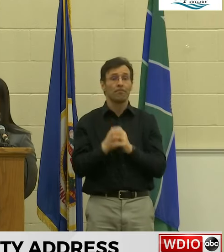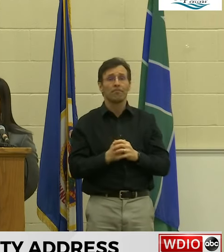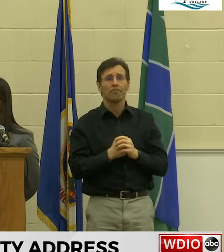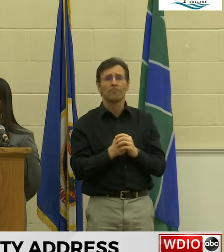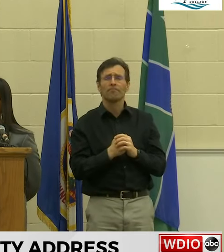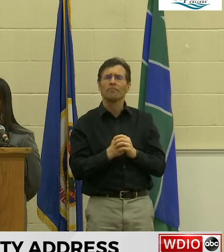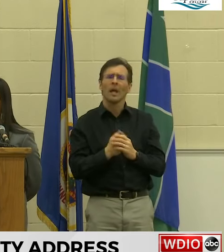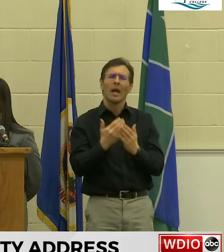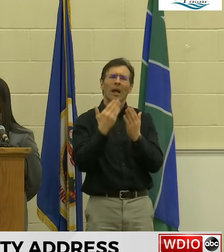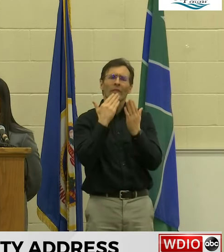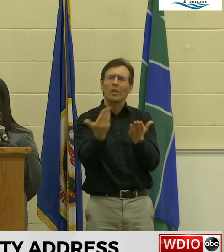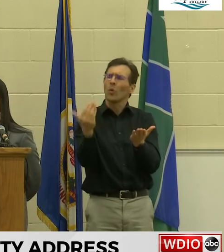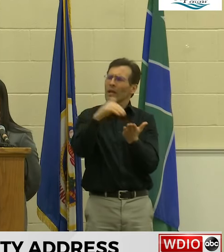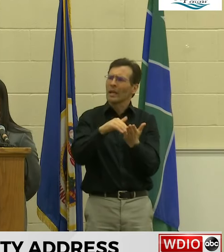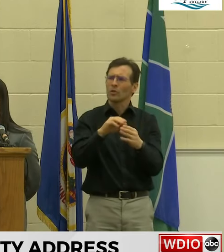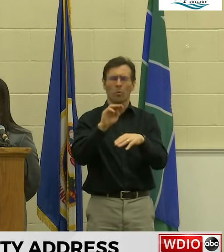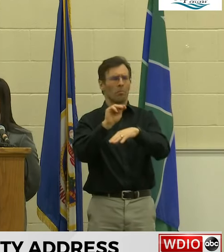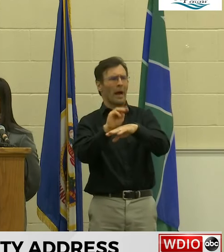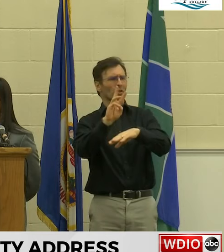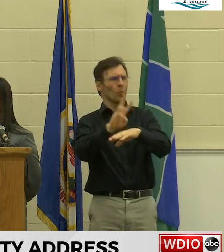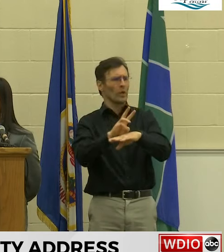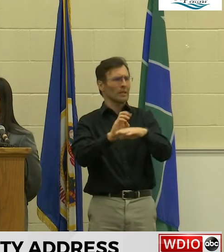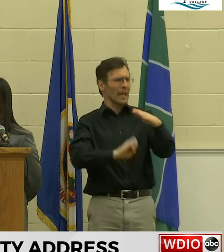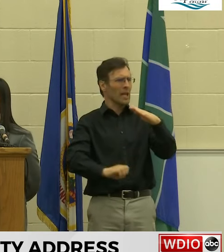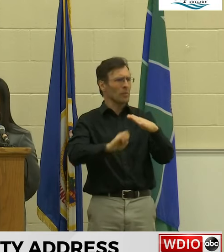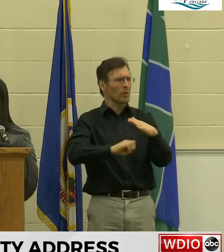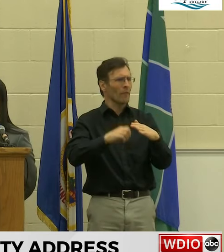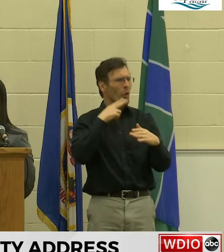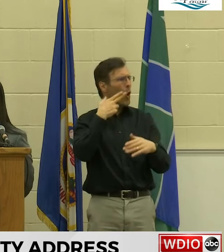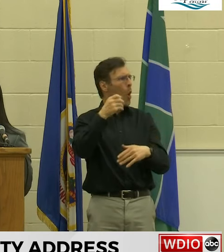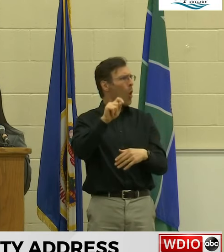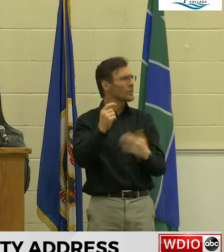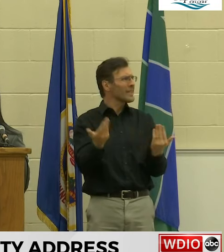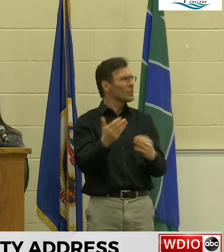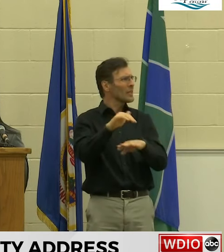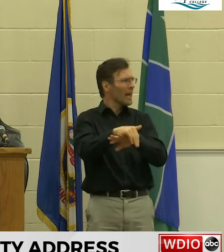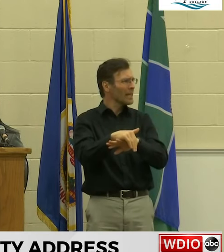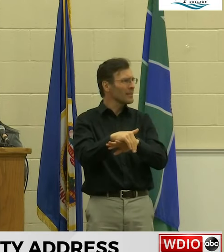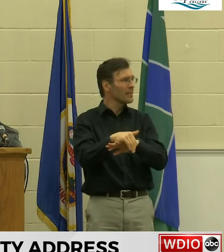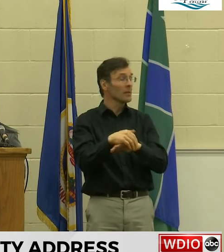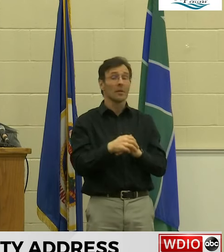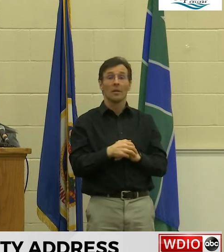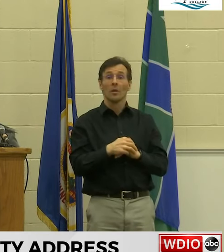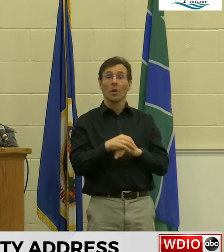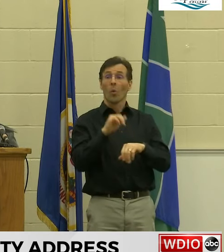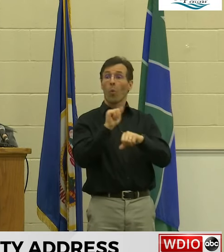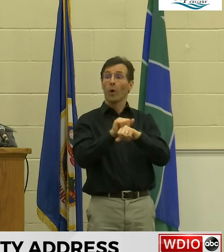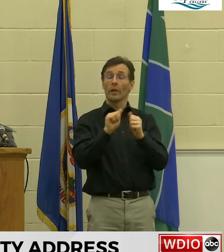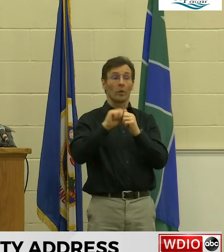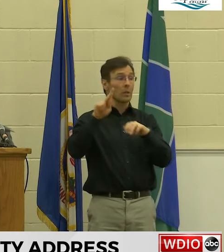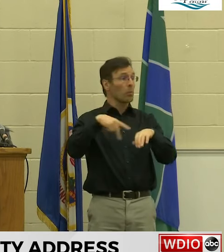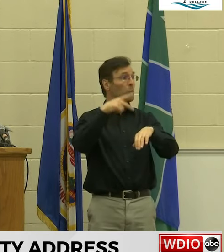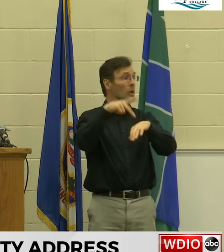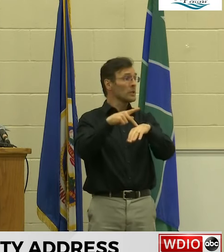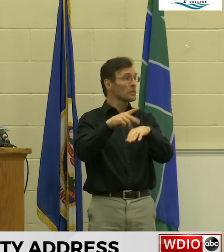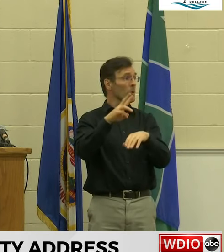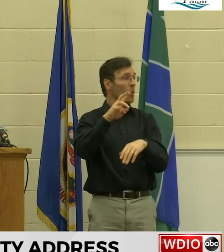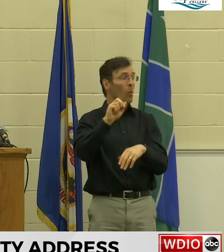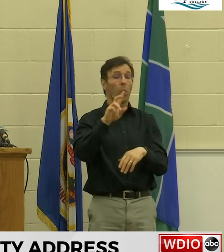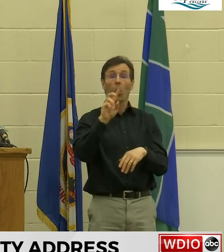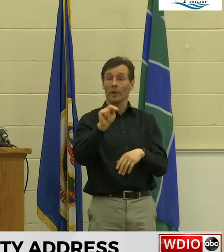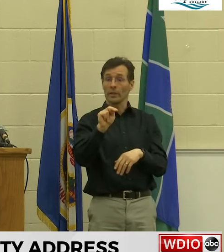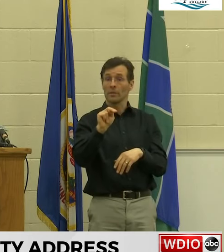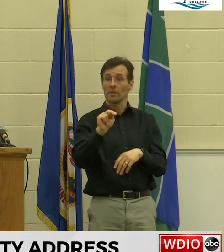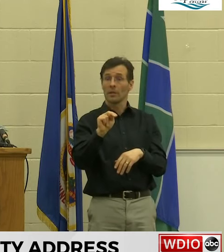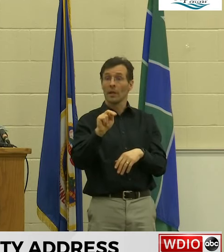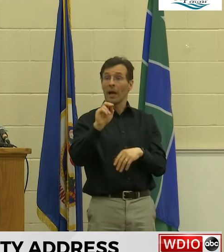And thank you again to Myers-Wilkins Elementary for hosting us here tonight. I have to say that working with Principal Warden and the